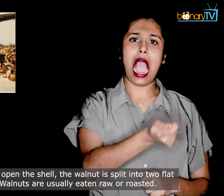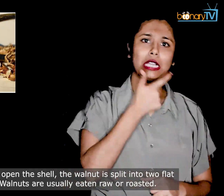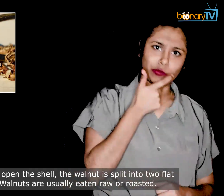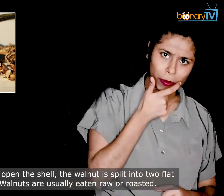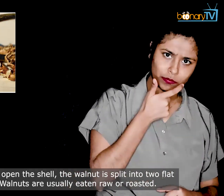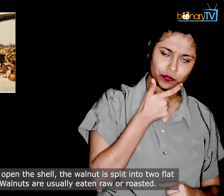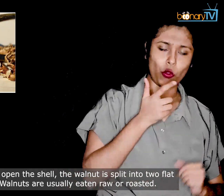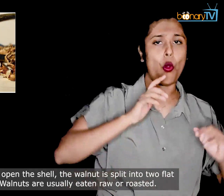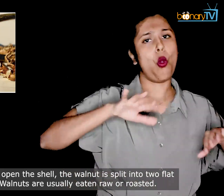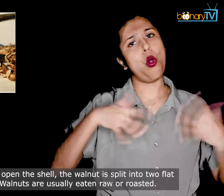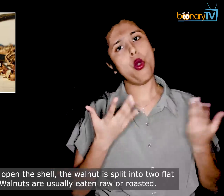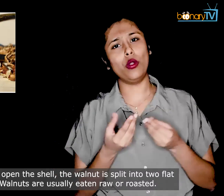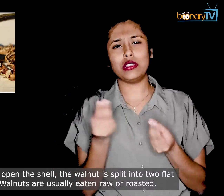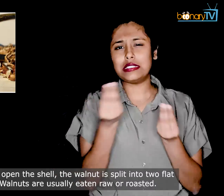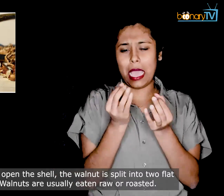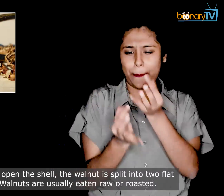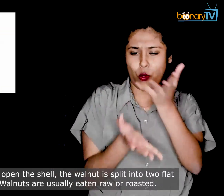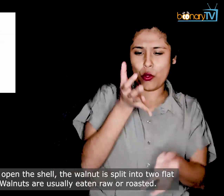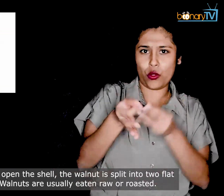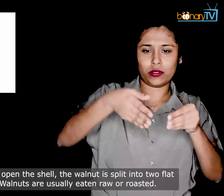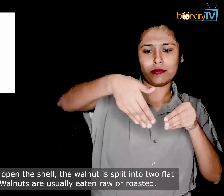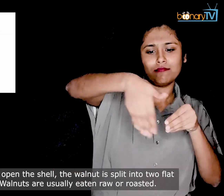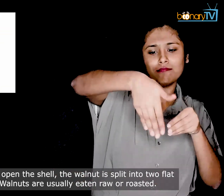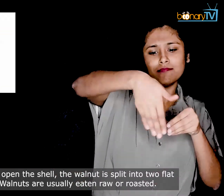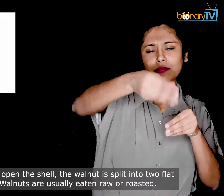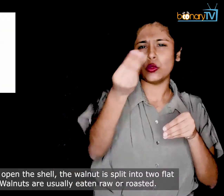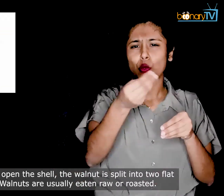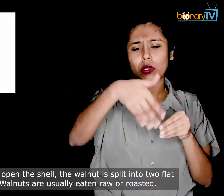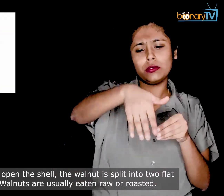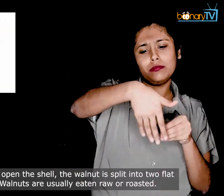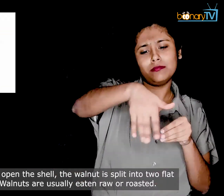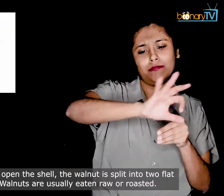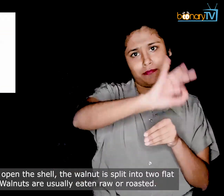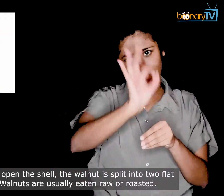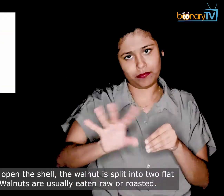walnuts are usually eaten raw or roasted